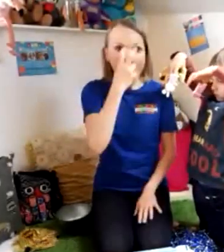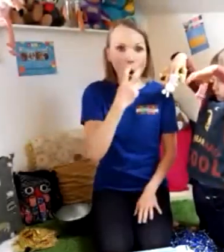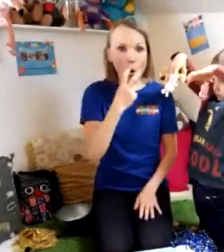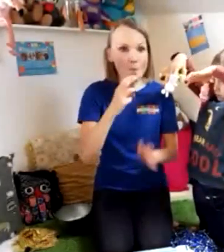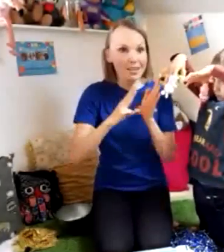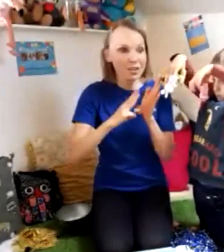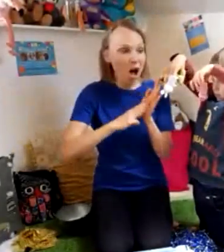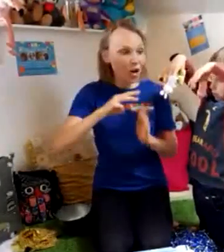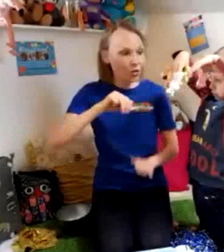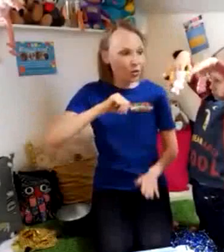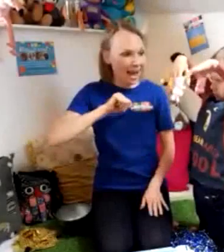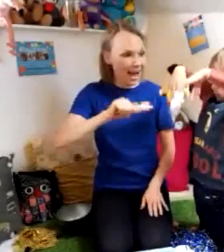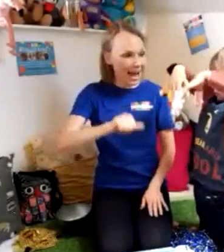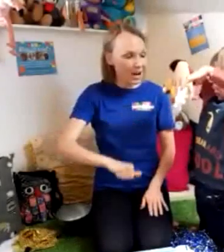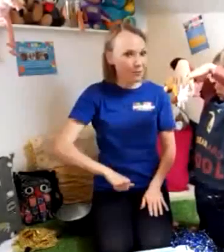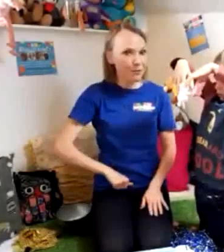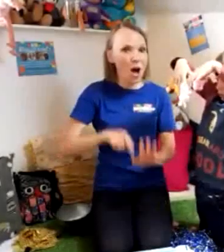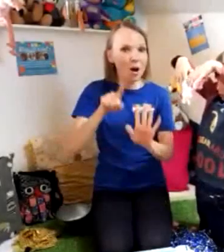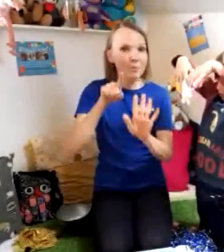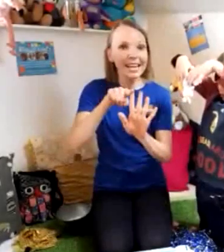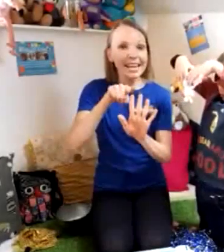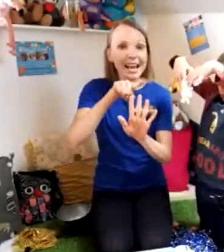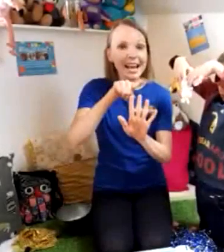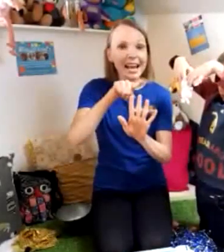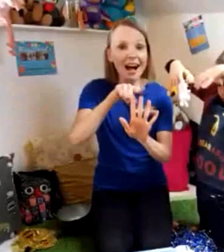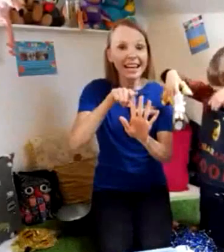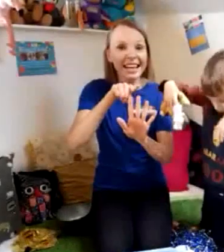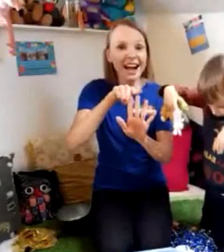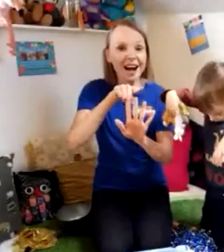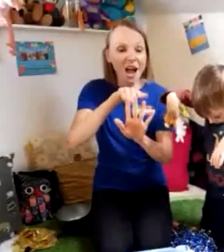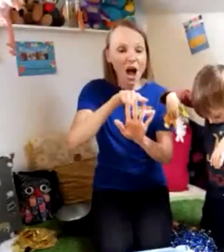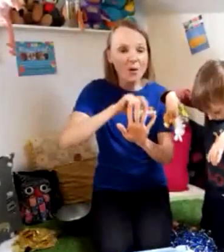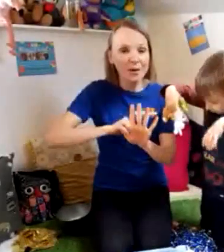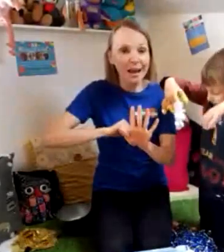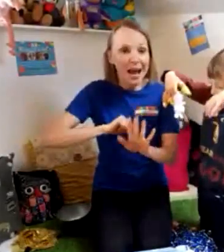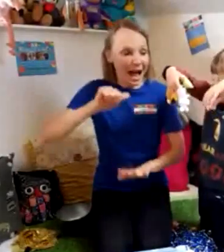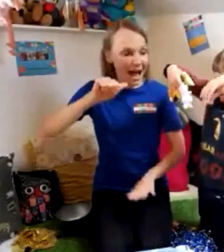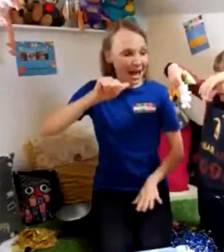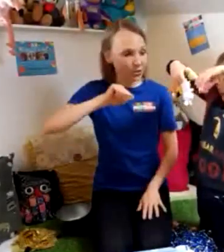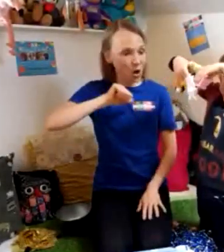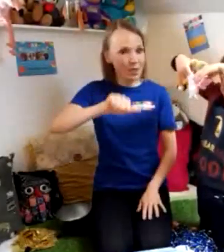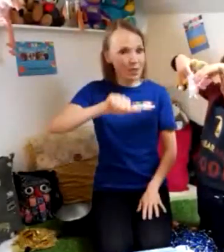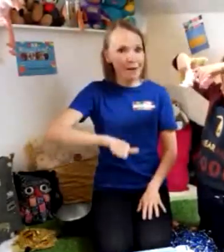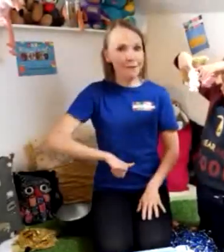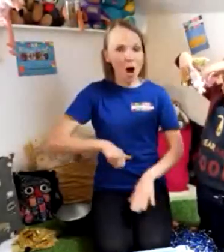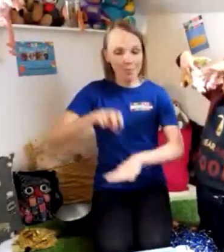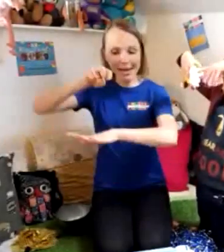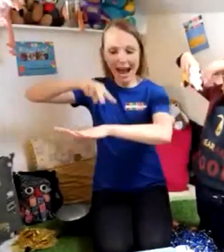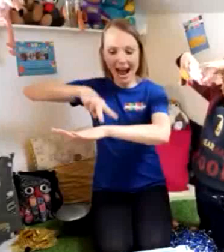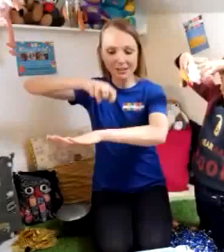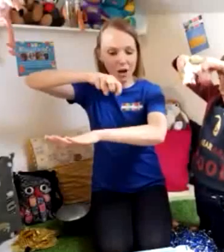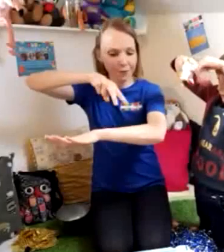Old MacDonald had a farm, E-I-E-I-O. And on that farm he had a